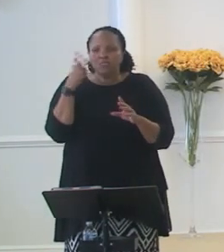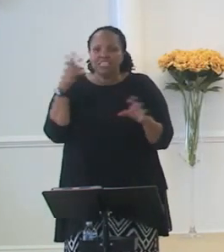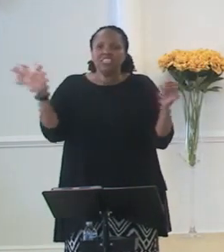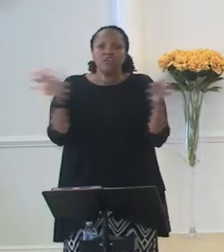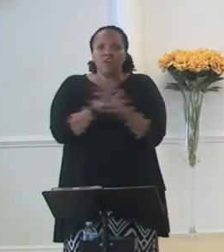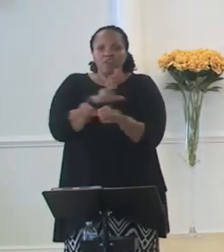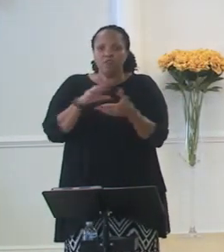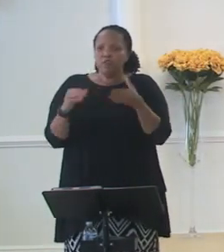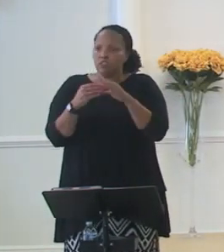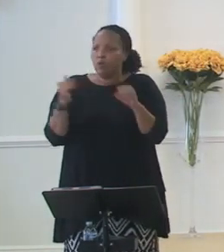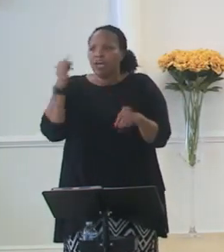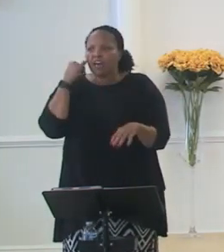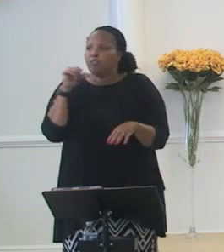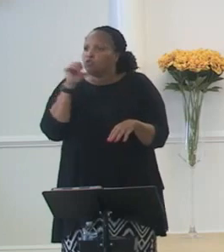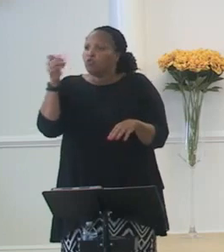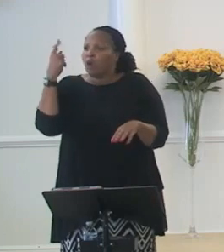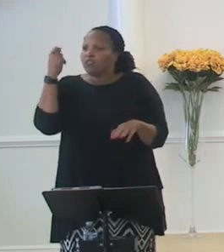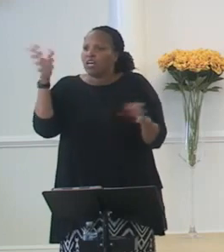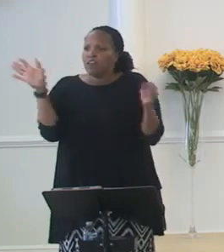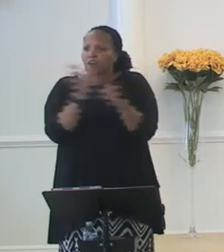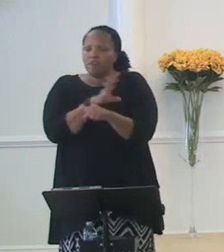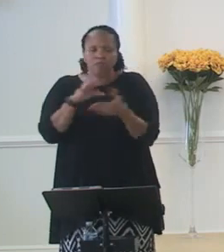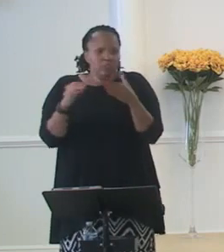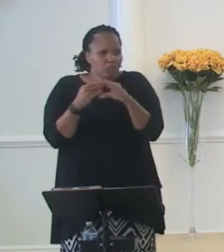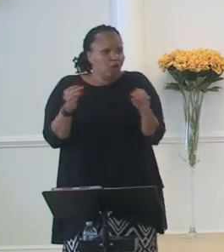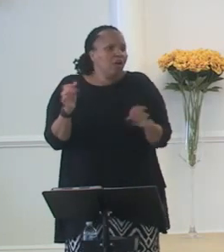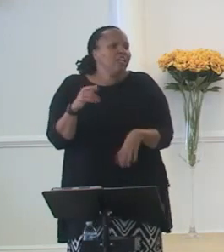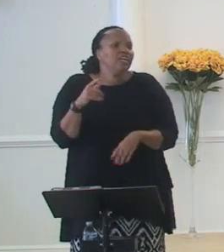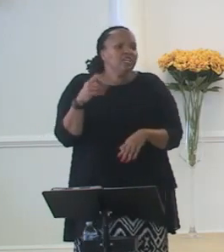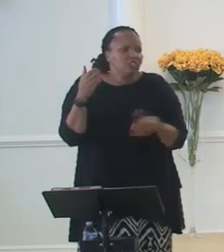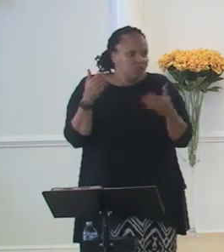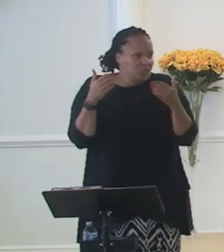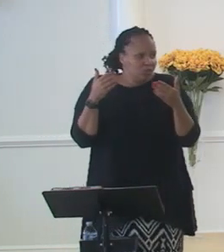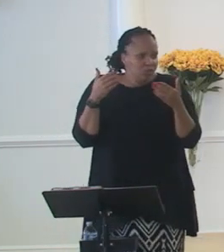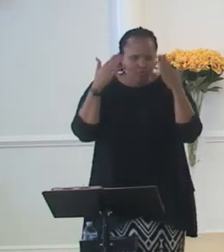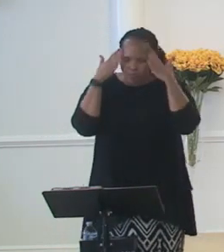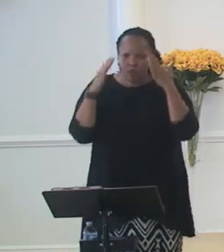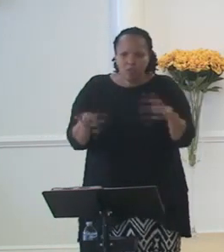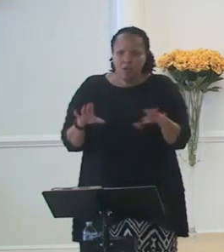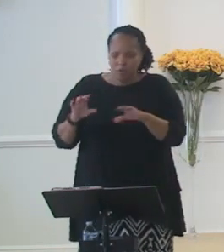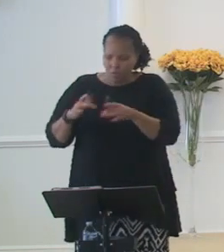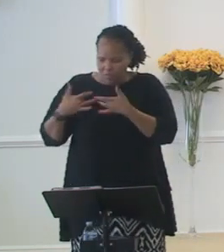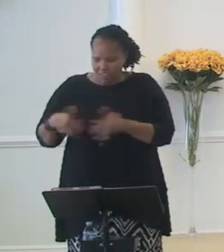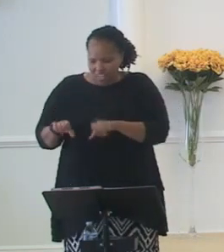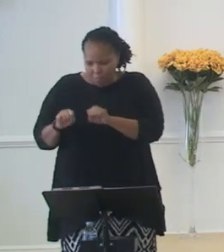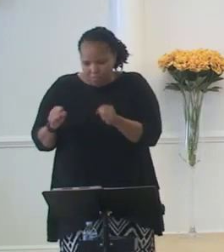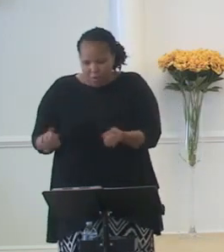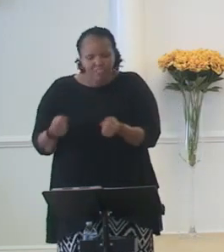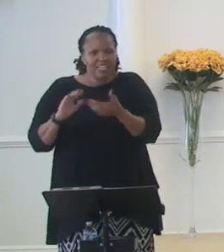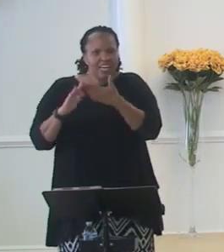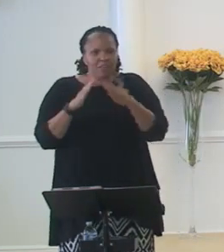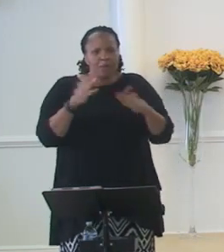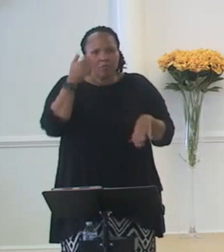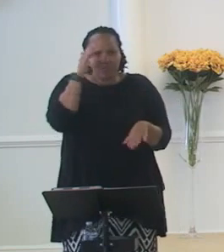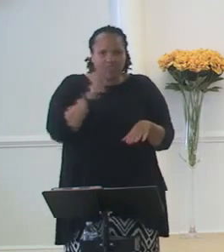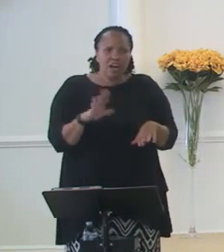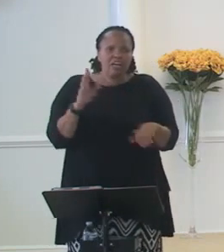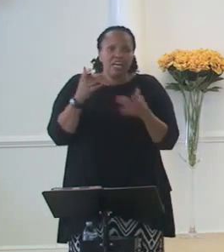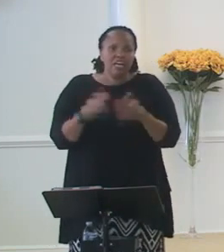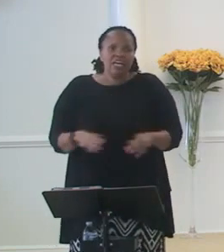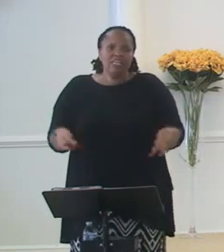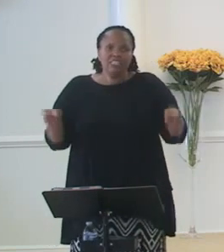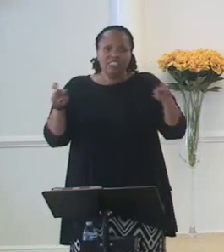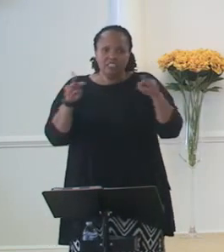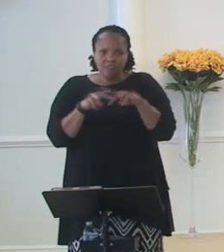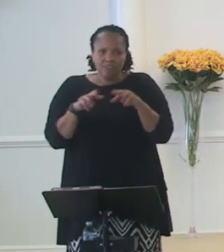And if you don't understand the full story, you won't recognize that brokenness in the community of God is a virtue.